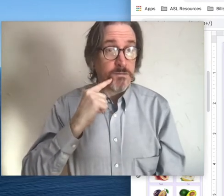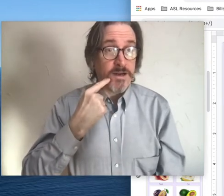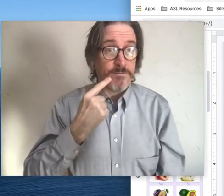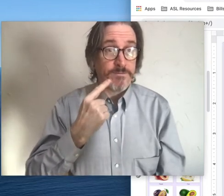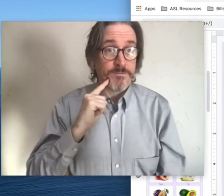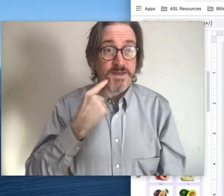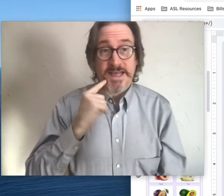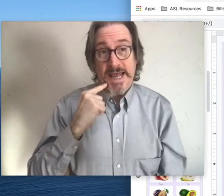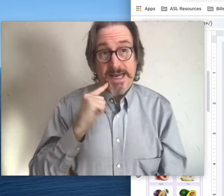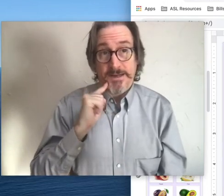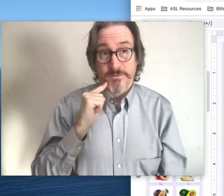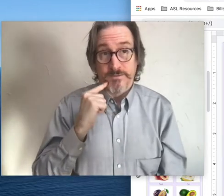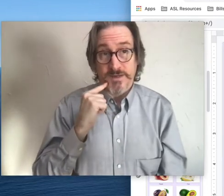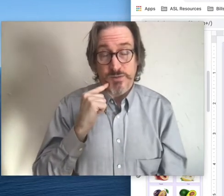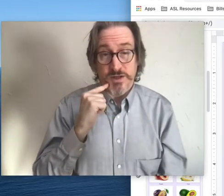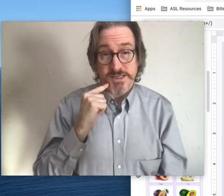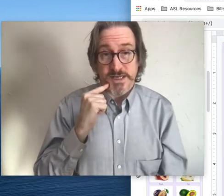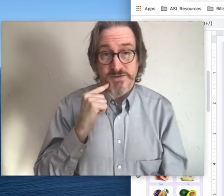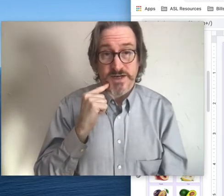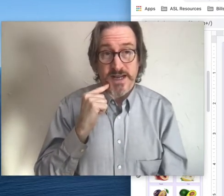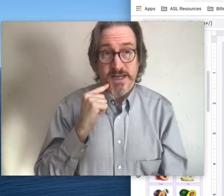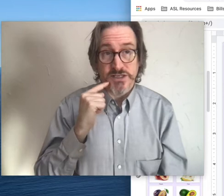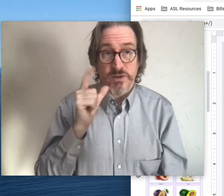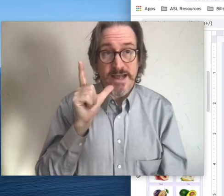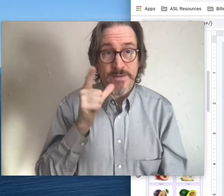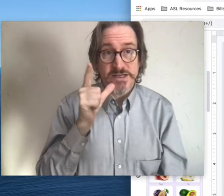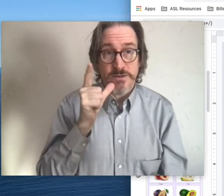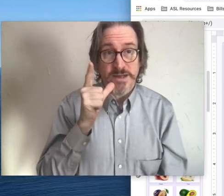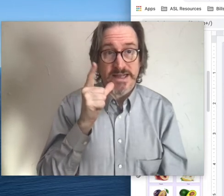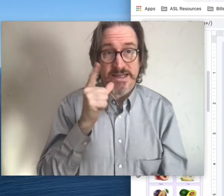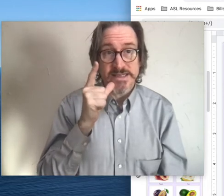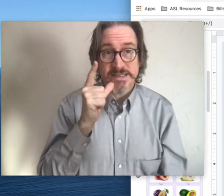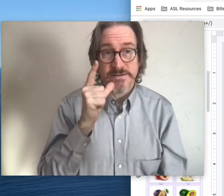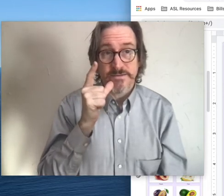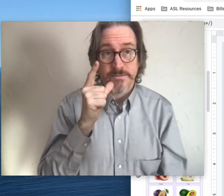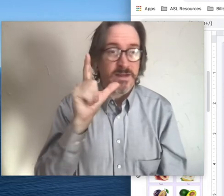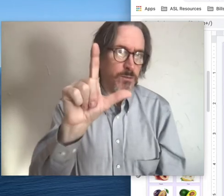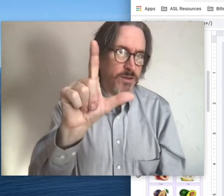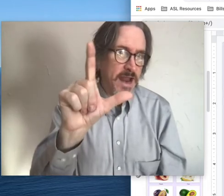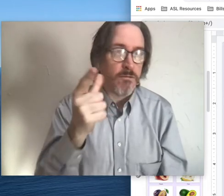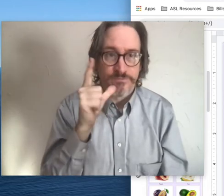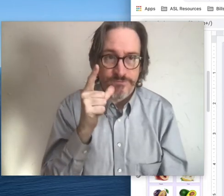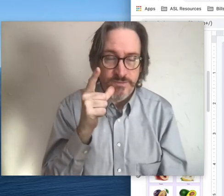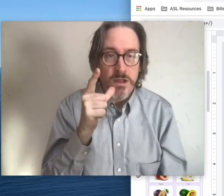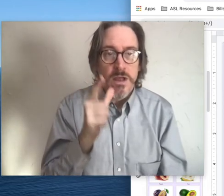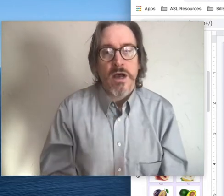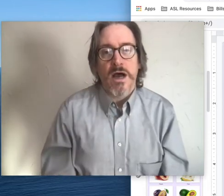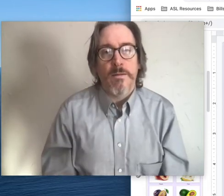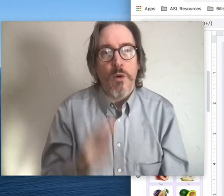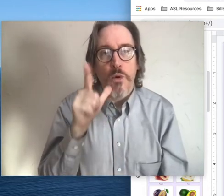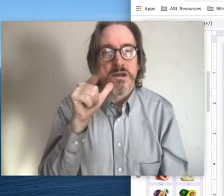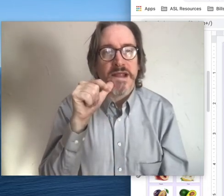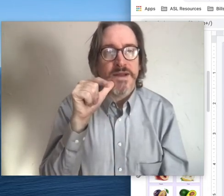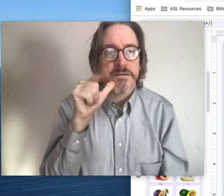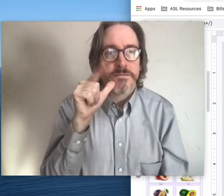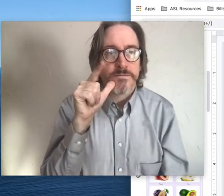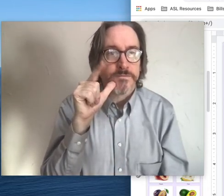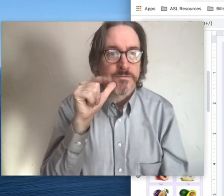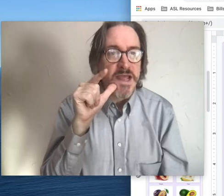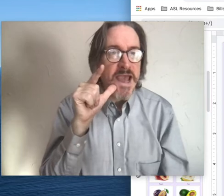candy, right? Candy is one of the signs for candy. So lemon is going to be like this with an L, or